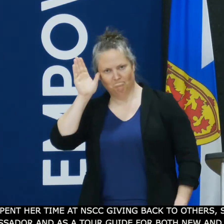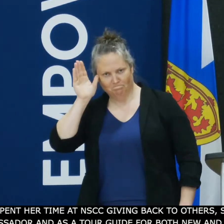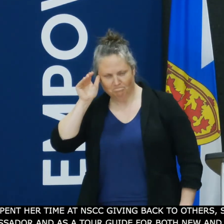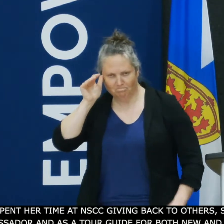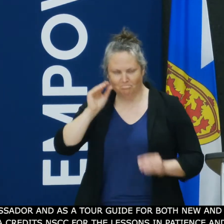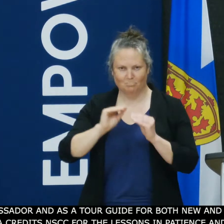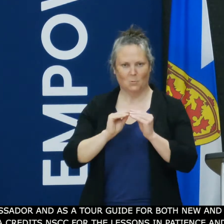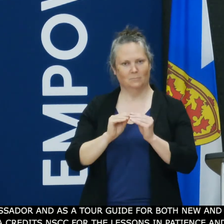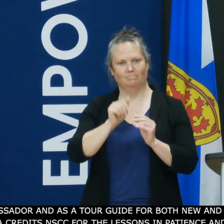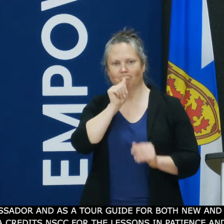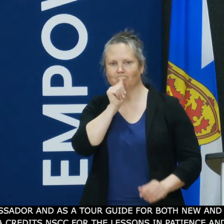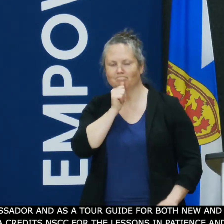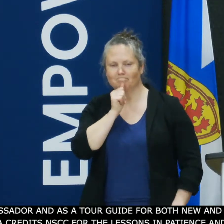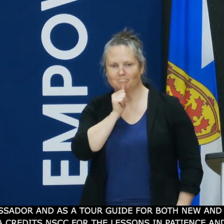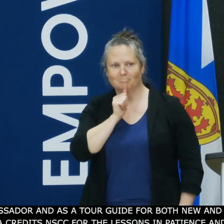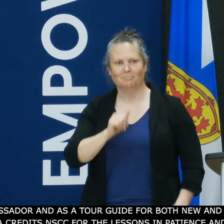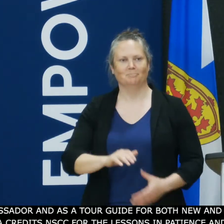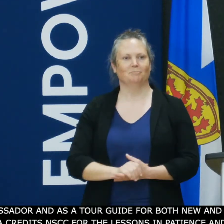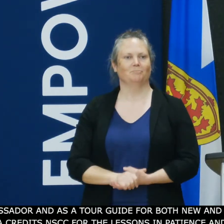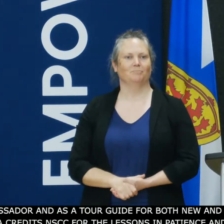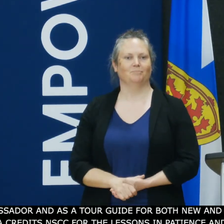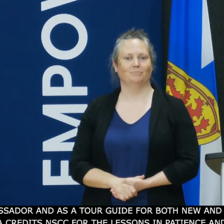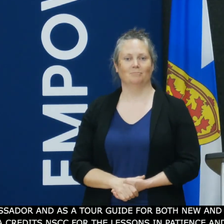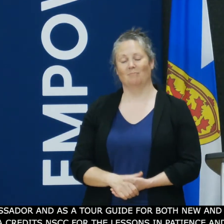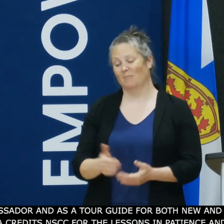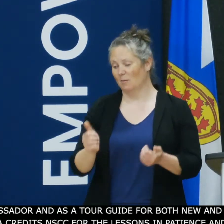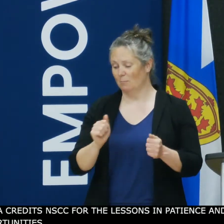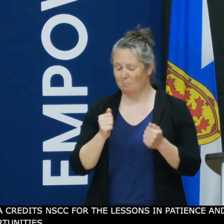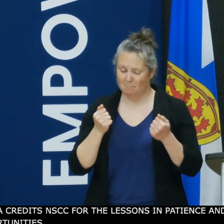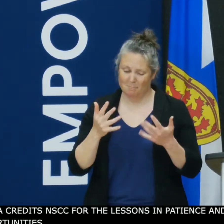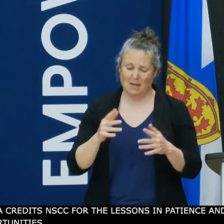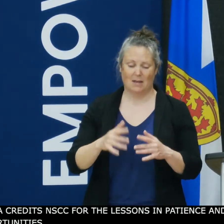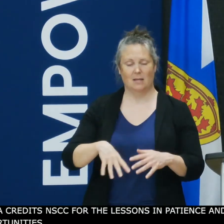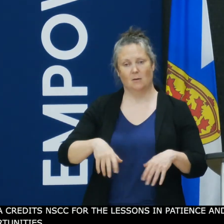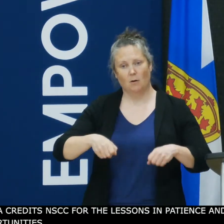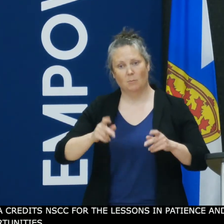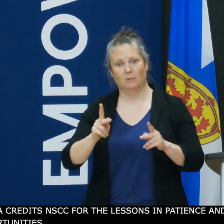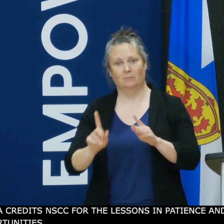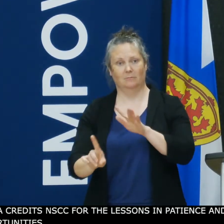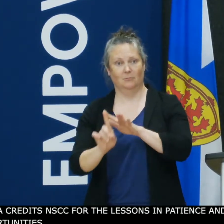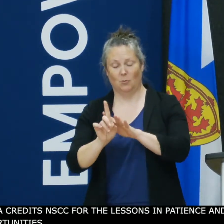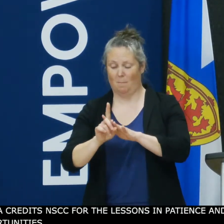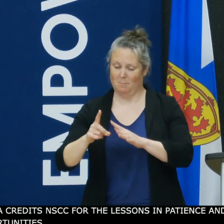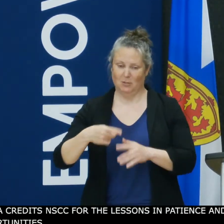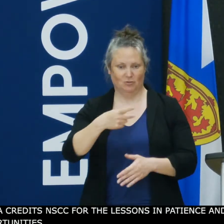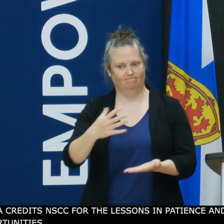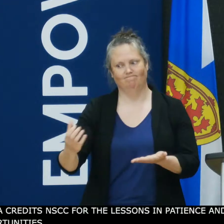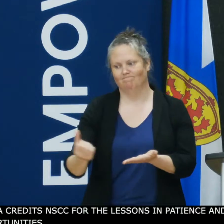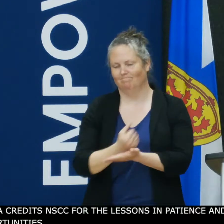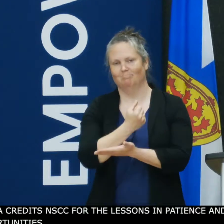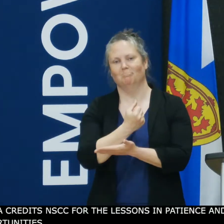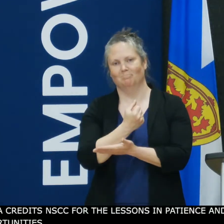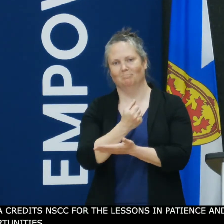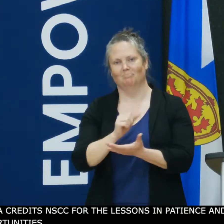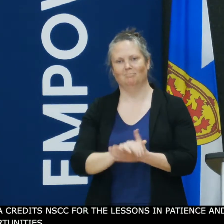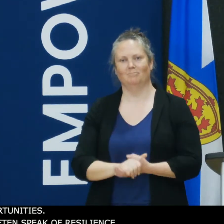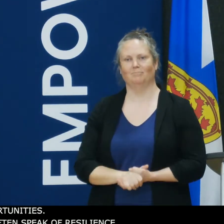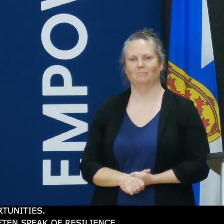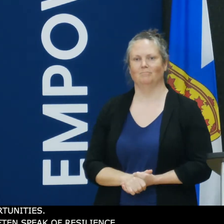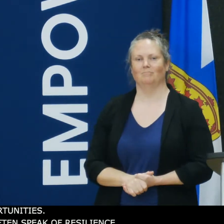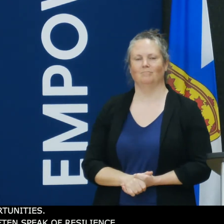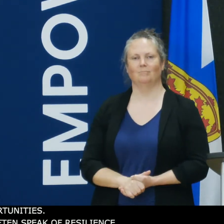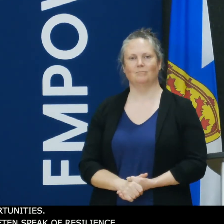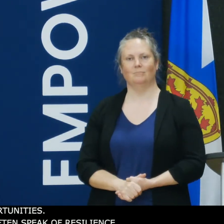opportunities. We often speak of resilience. Imagine for a moment